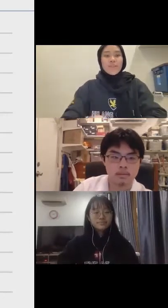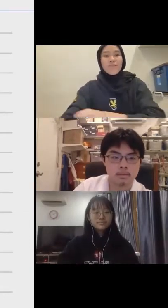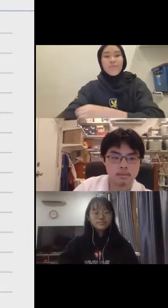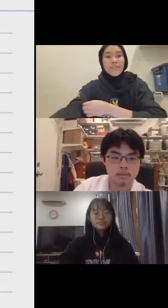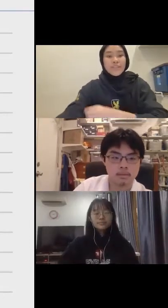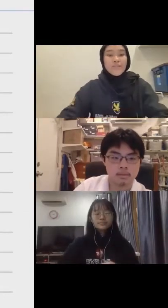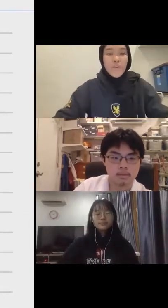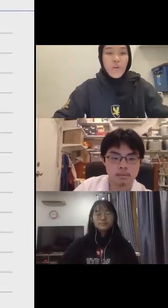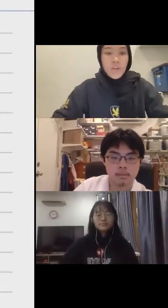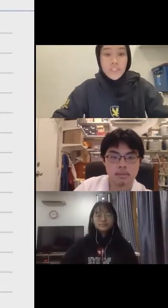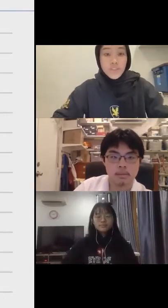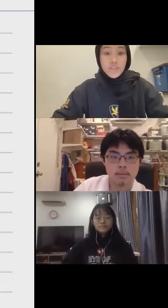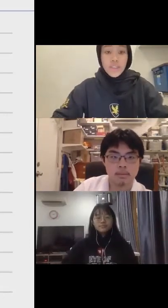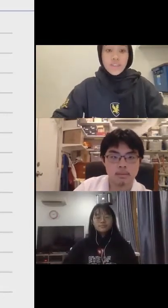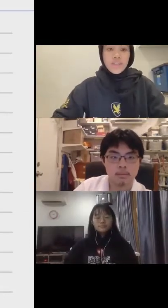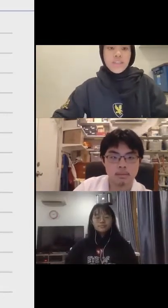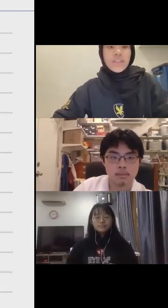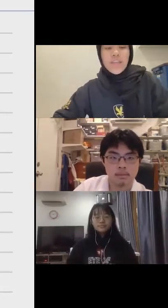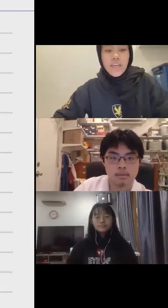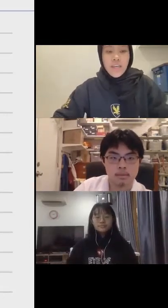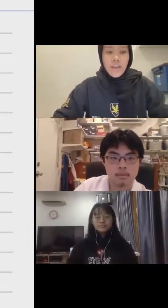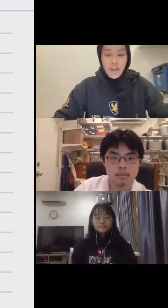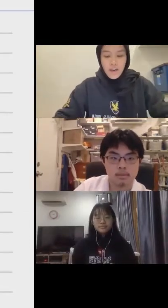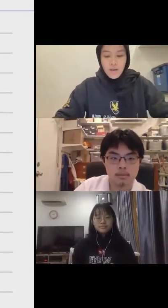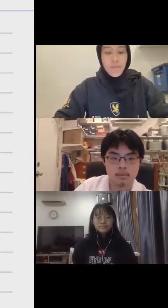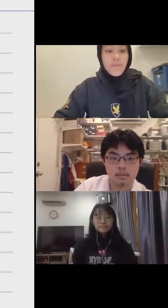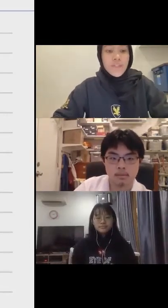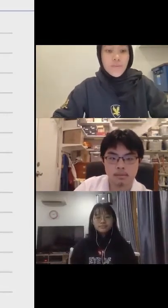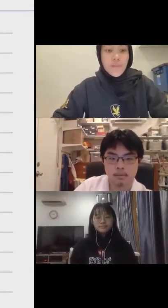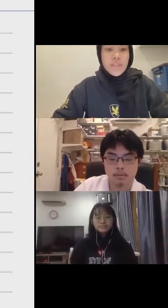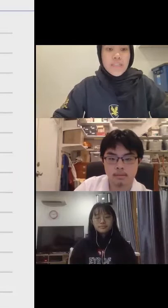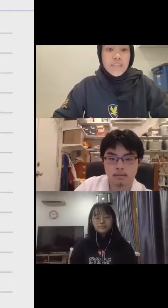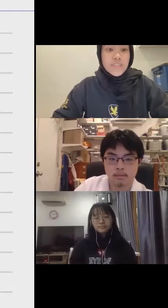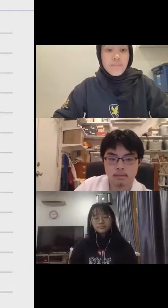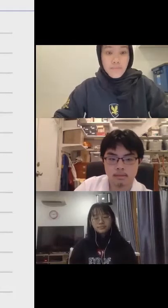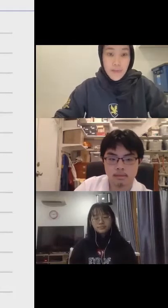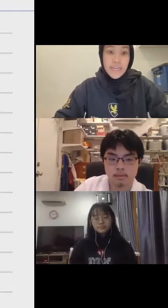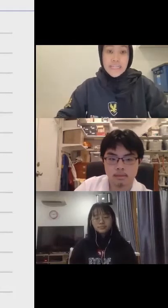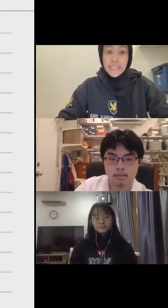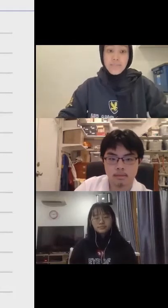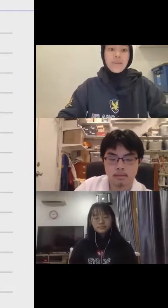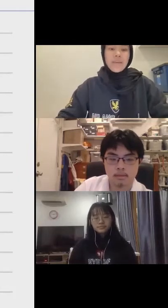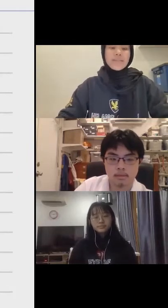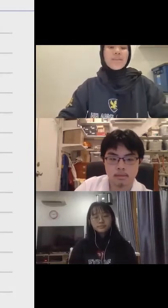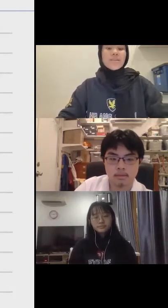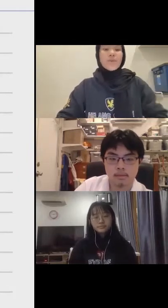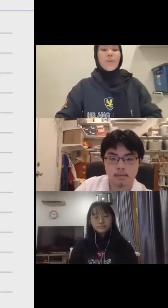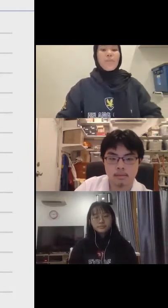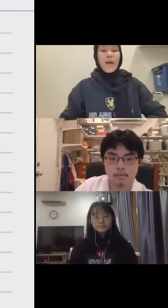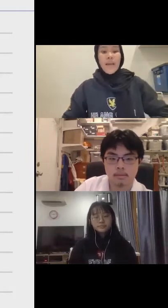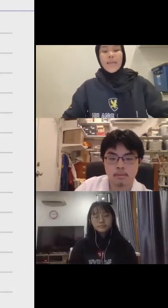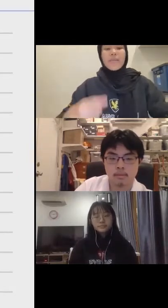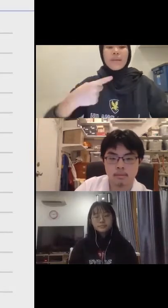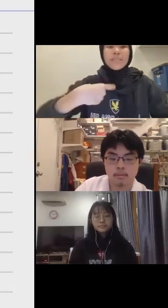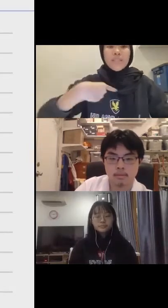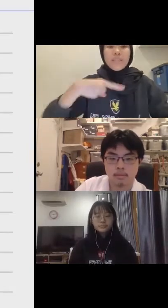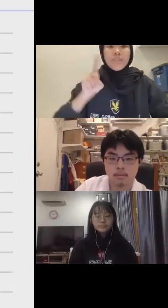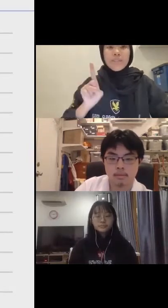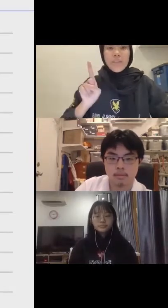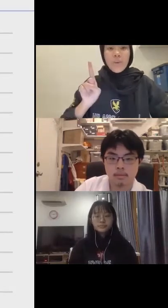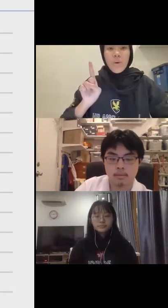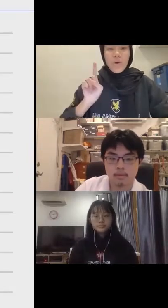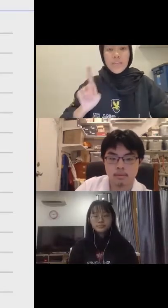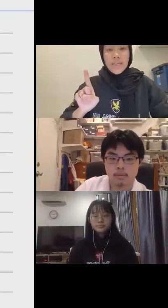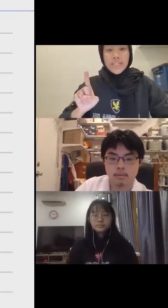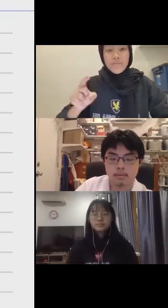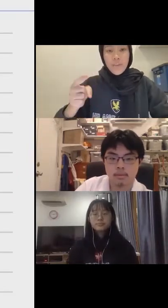So some phrases for introduction. The first one is my name is. So my, basically you just